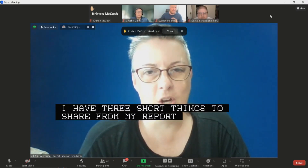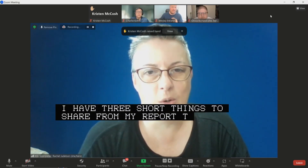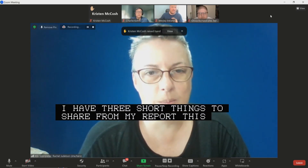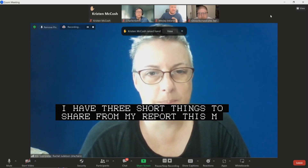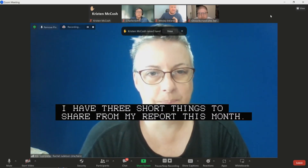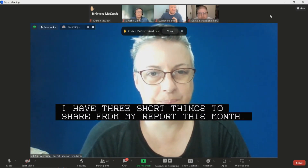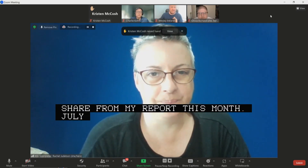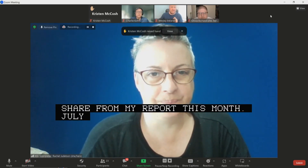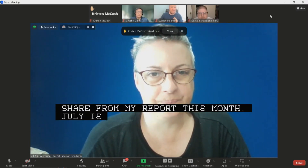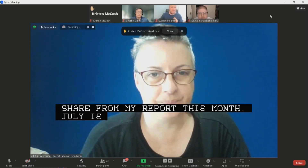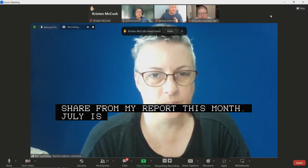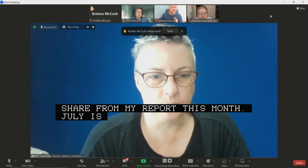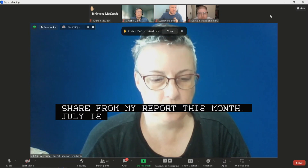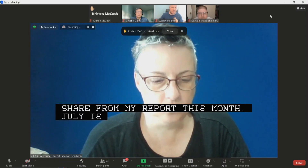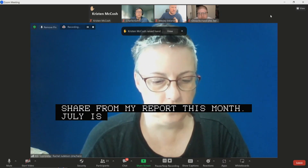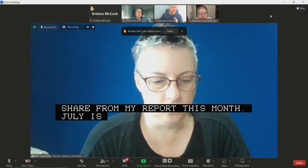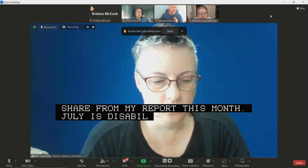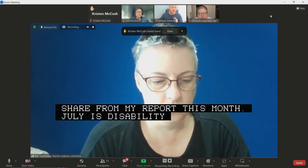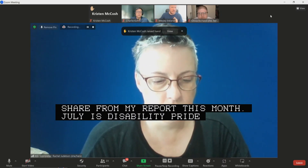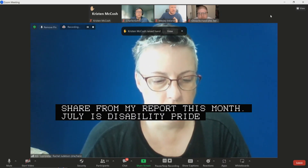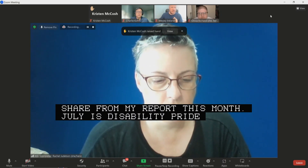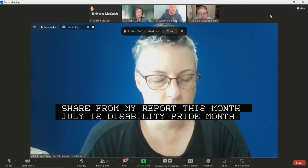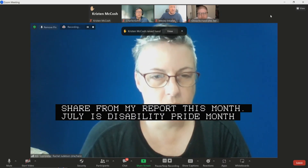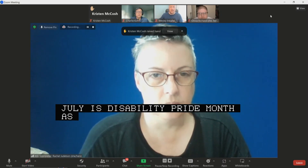as we know.